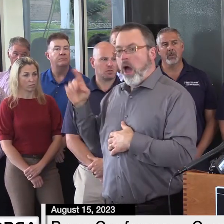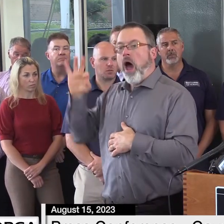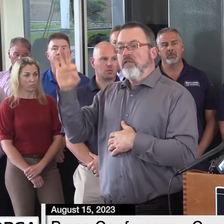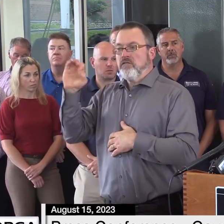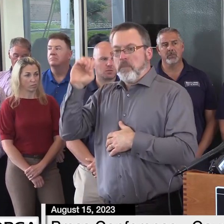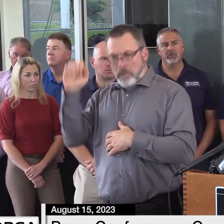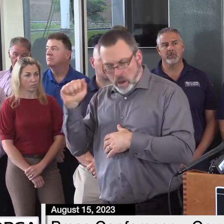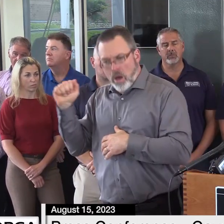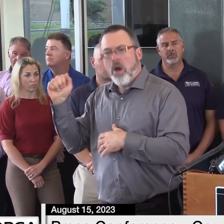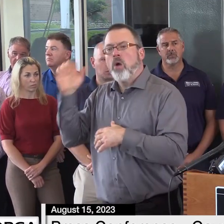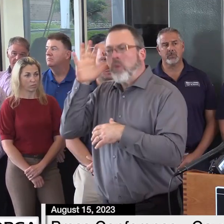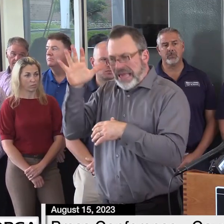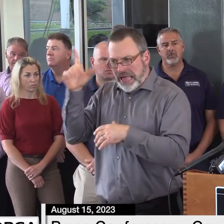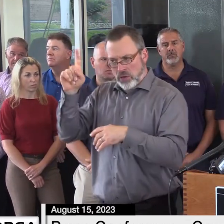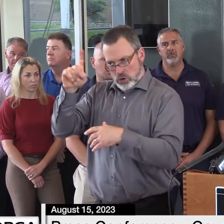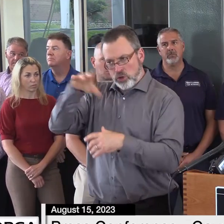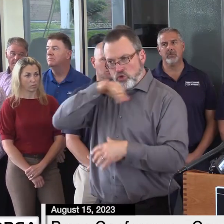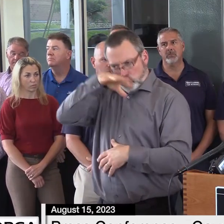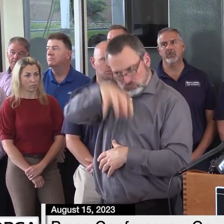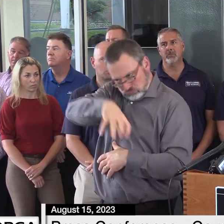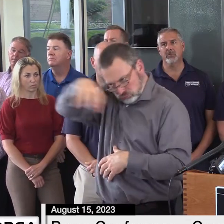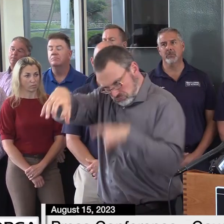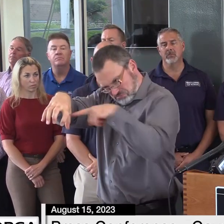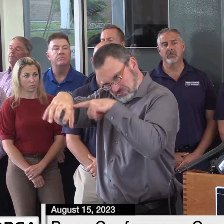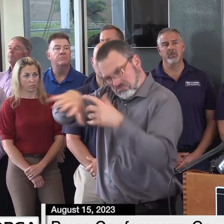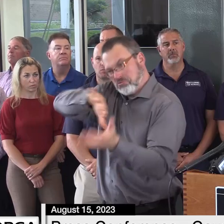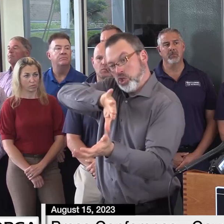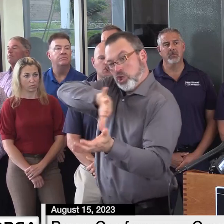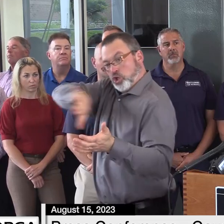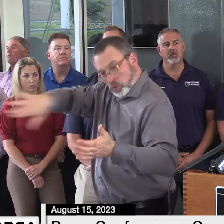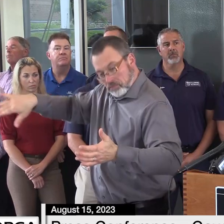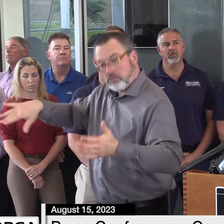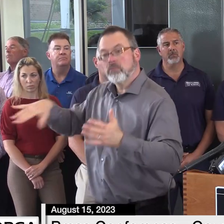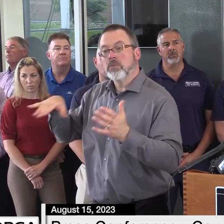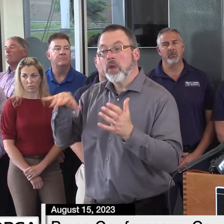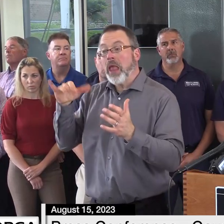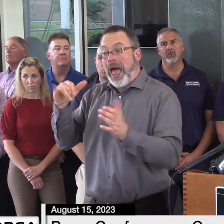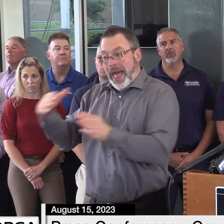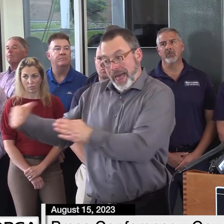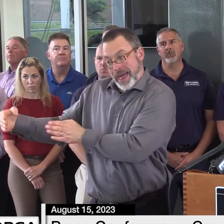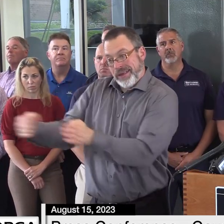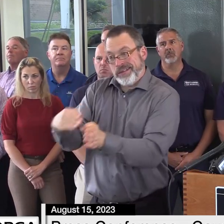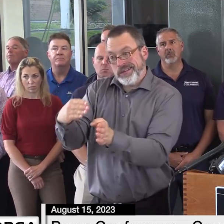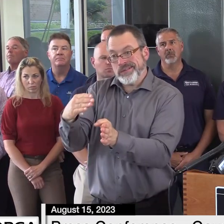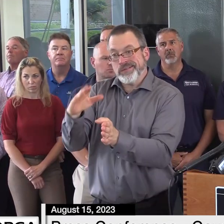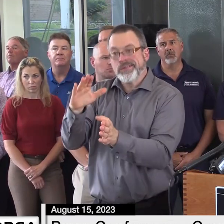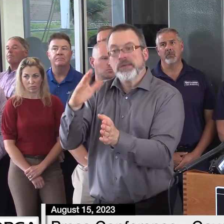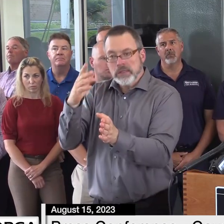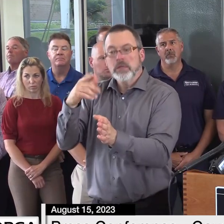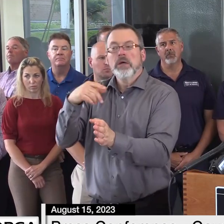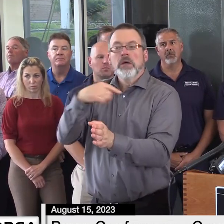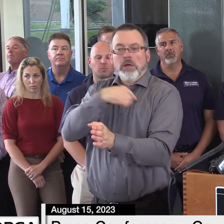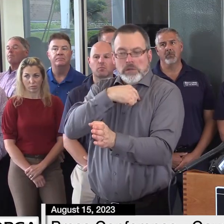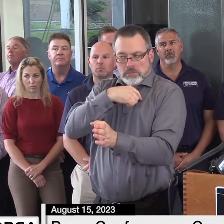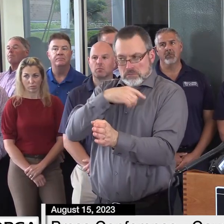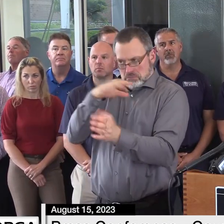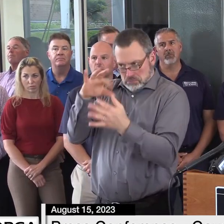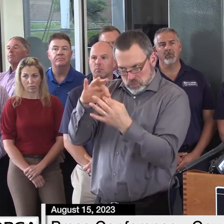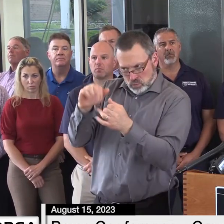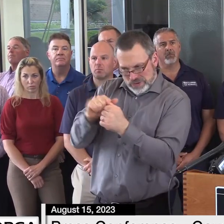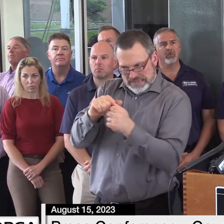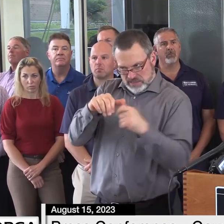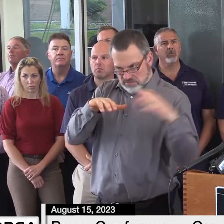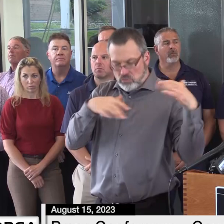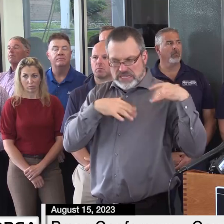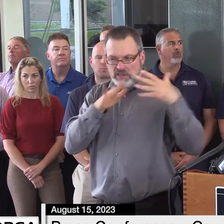debris itself if we can move it to the right of way. So that's changed from Irene. So a little bit of a time to it'll